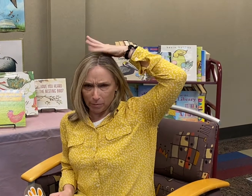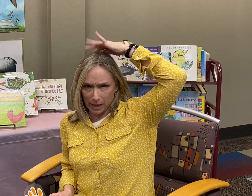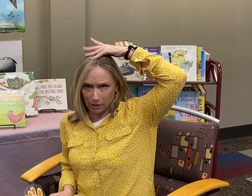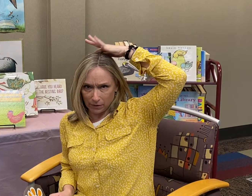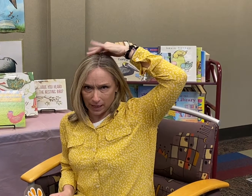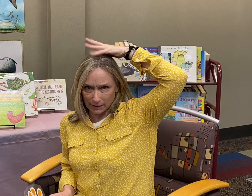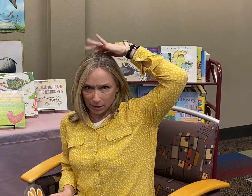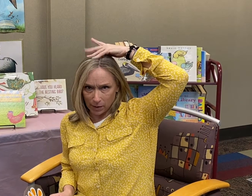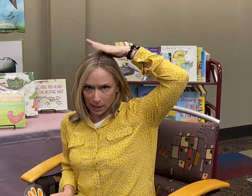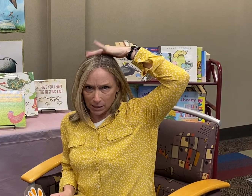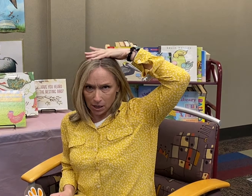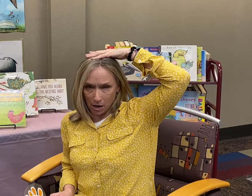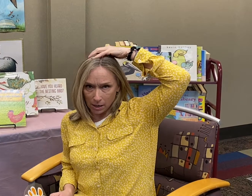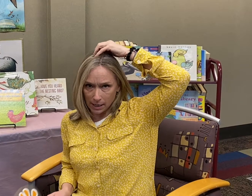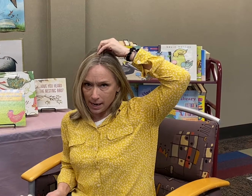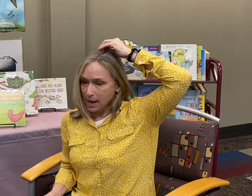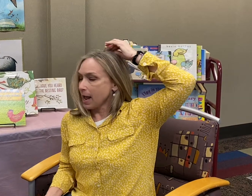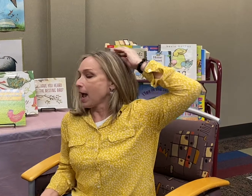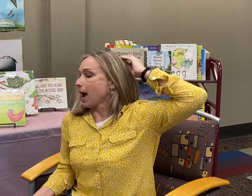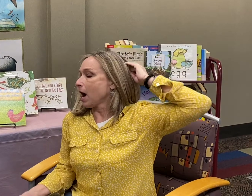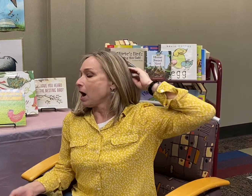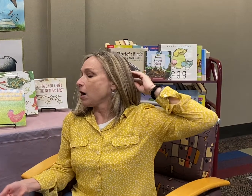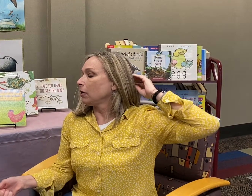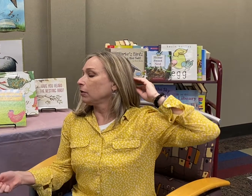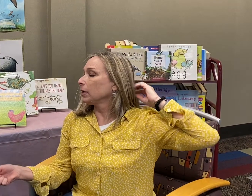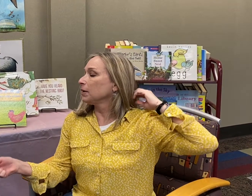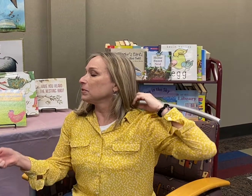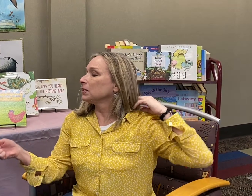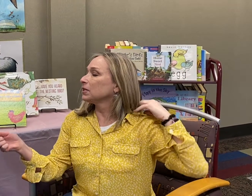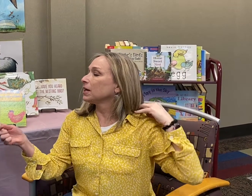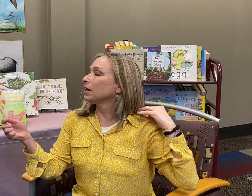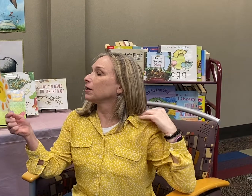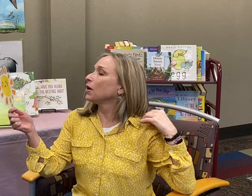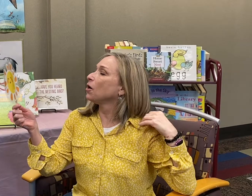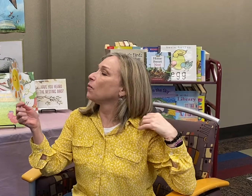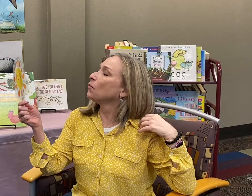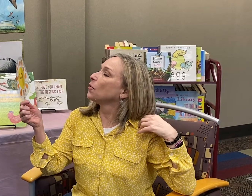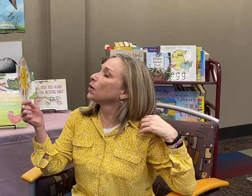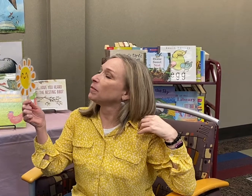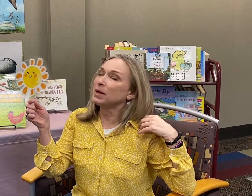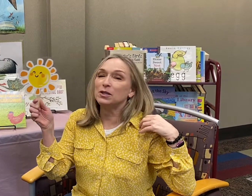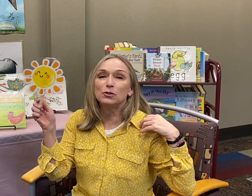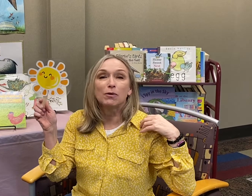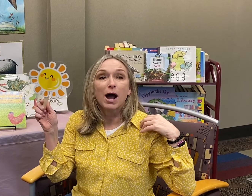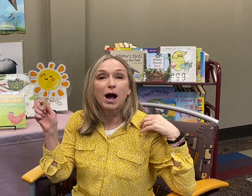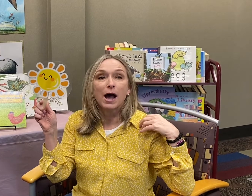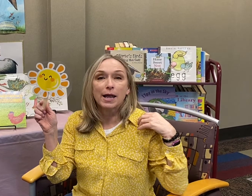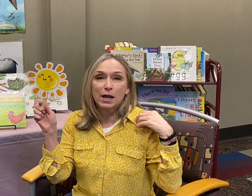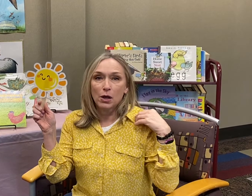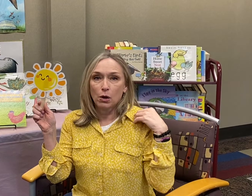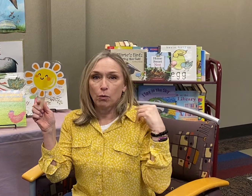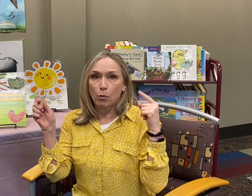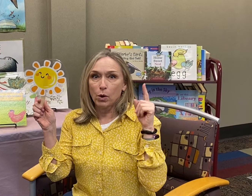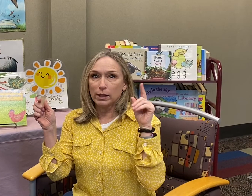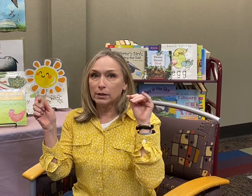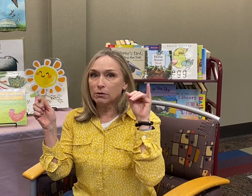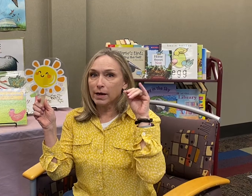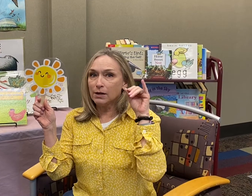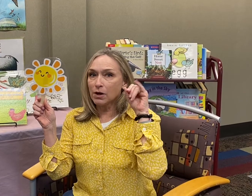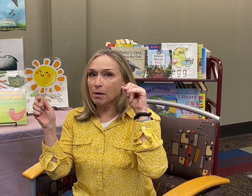patter, that's the way they talk. Out comes the sun all warm and dry. 1 little raindrop